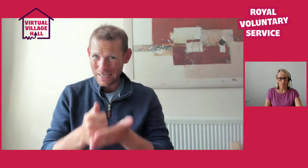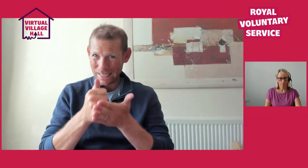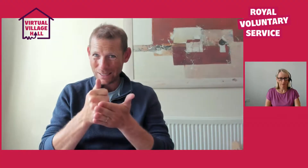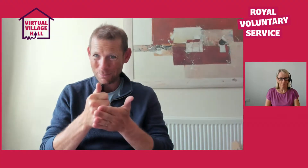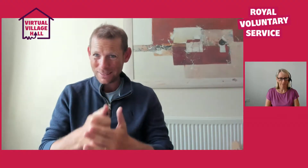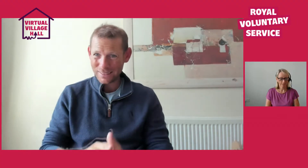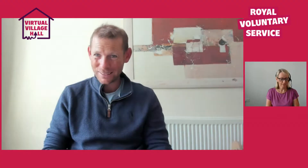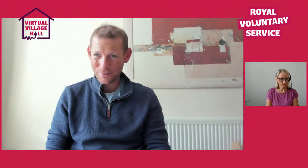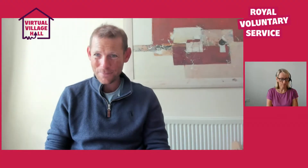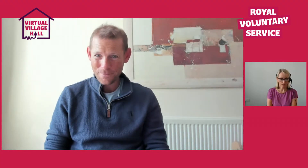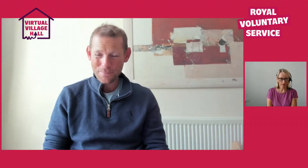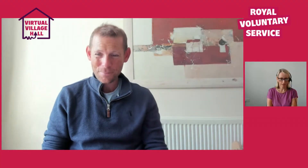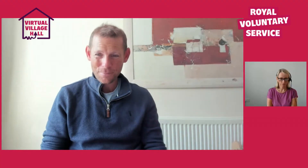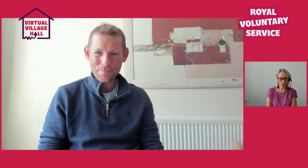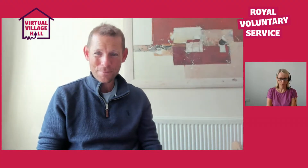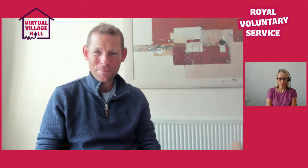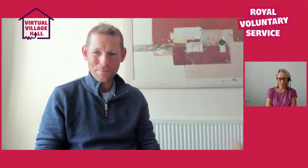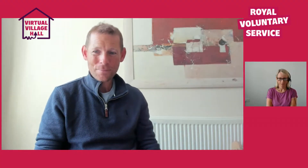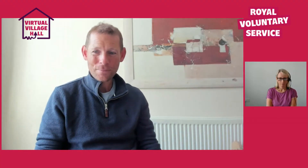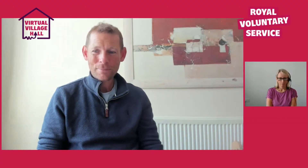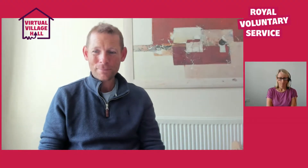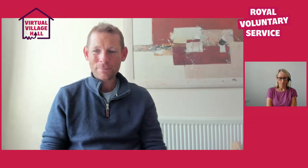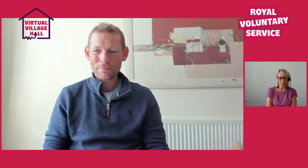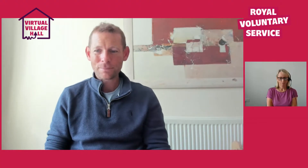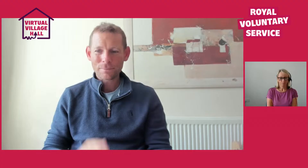Okay, hopefully that makes sense. Hopefully that helps you.